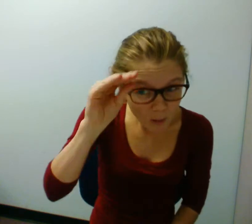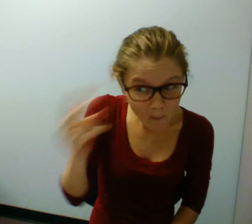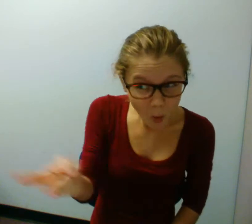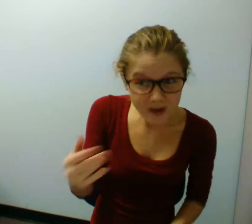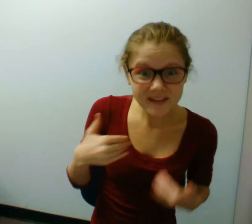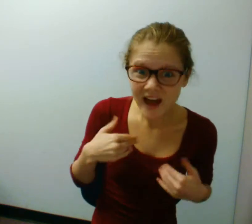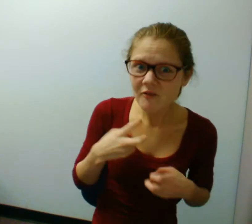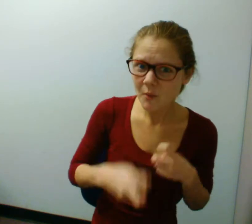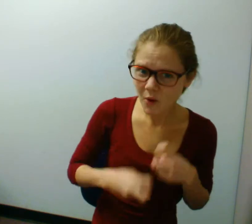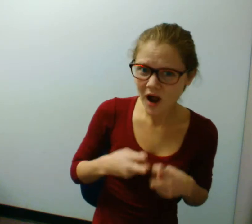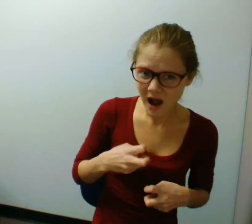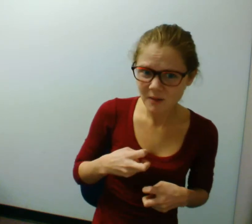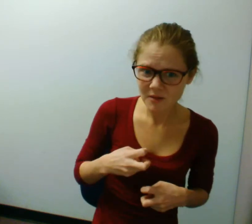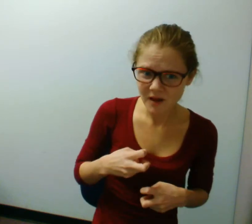problems.